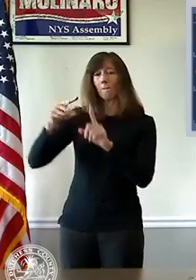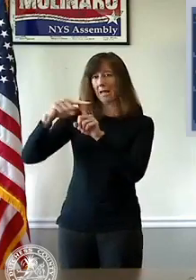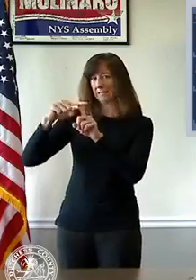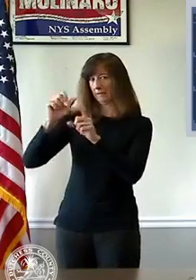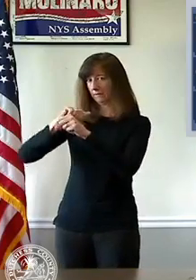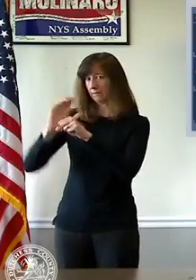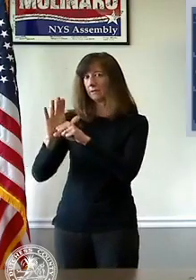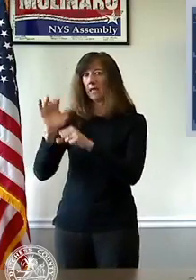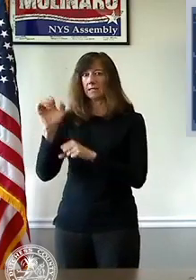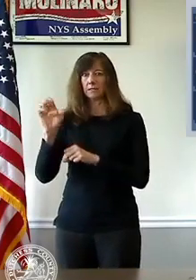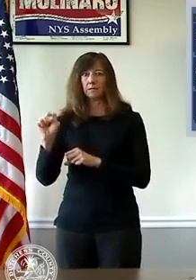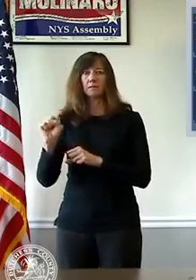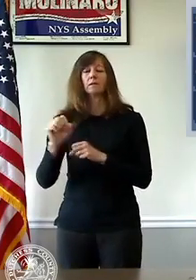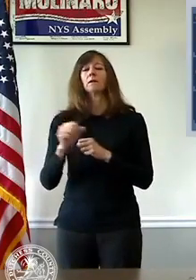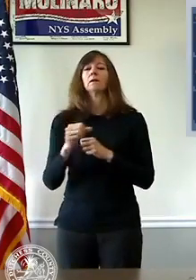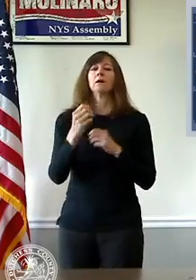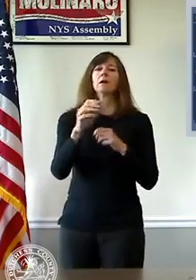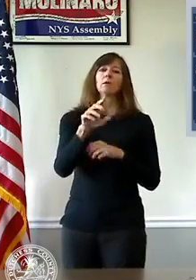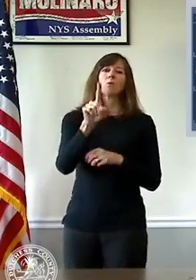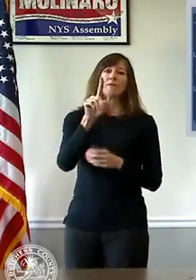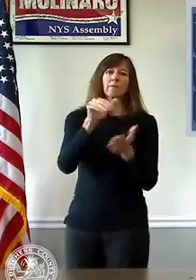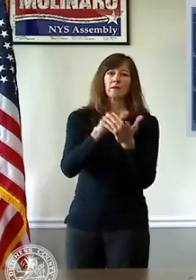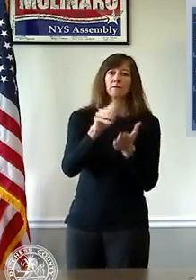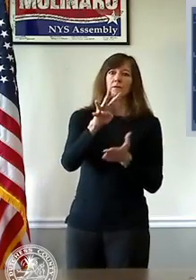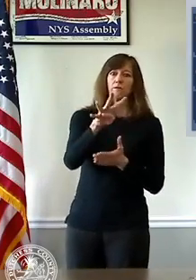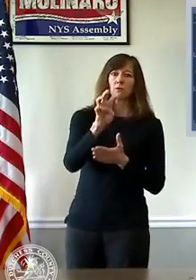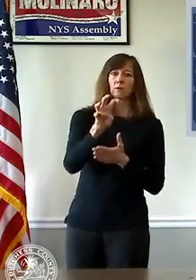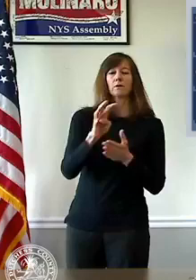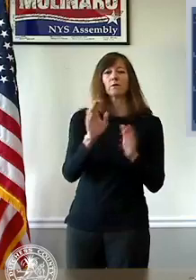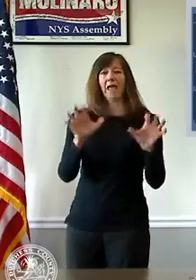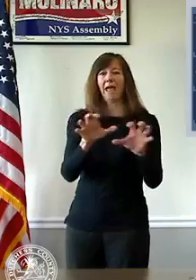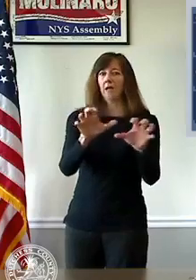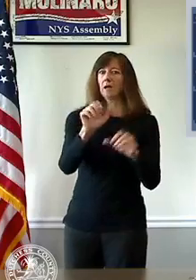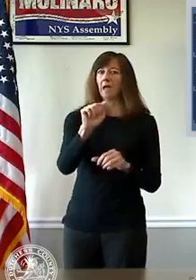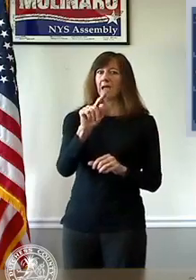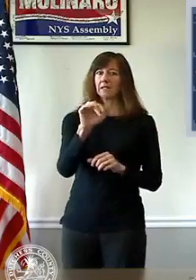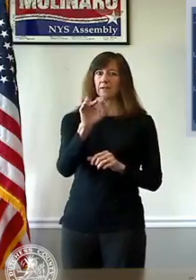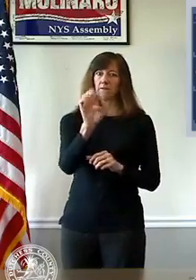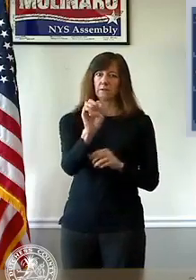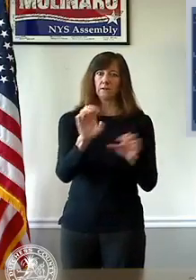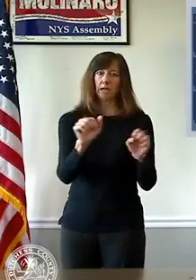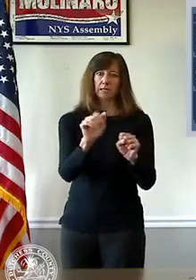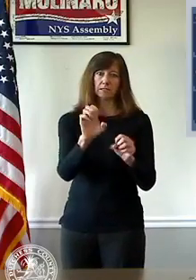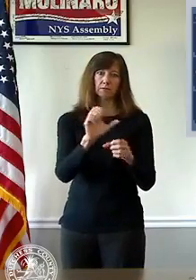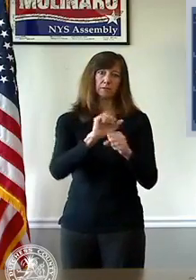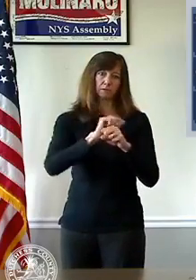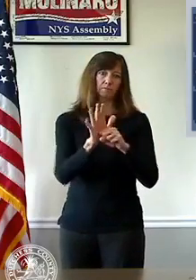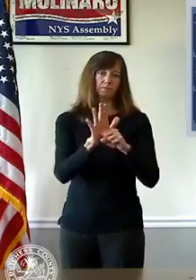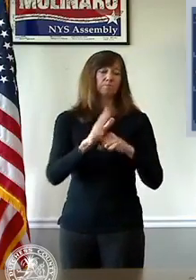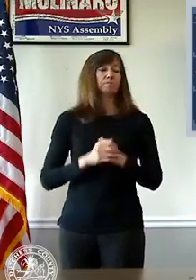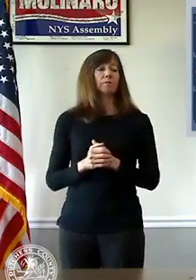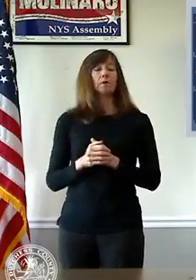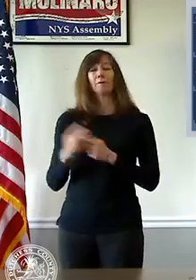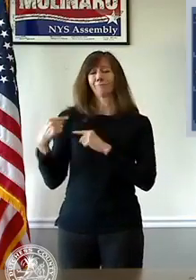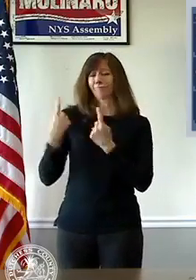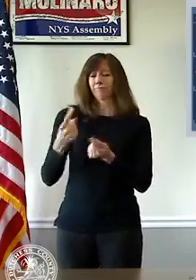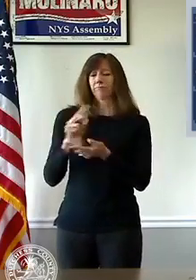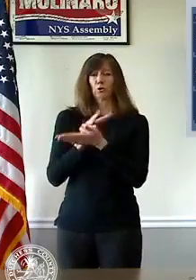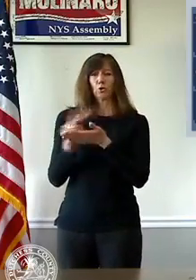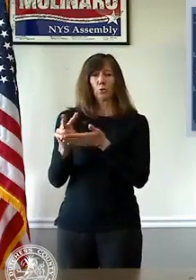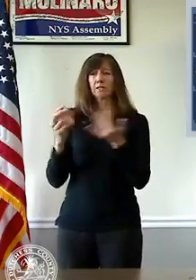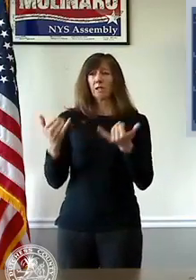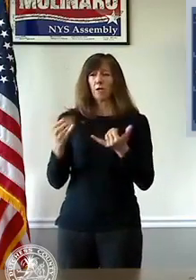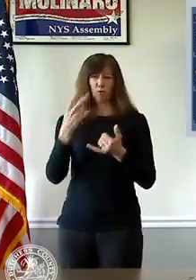currently now 1,420 active cases. Now, over the course of the last 2.5 weeks, as you know, we've seen